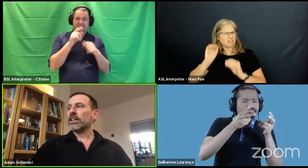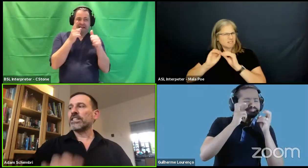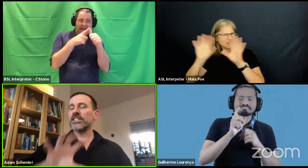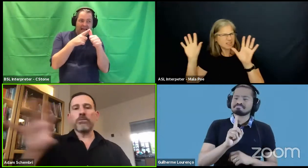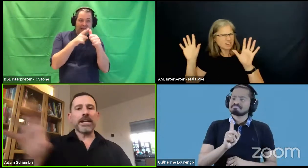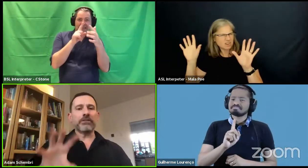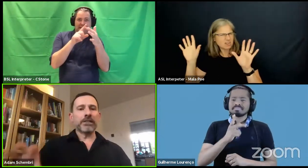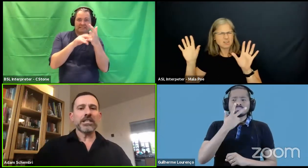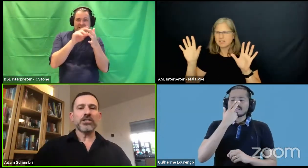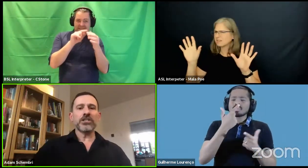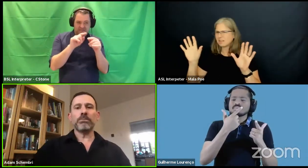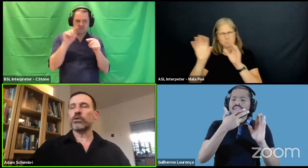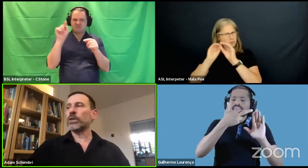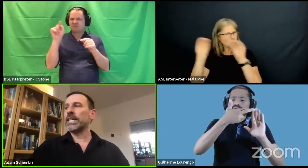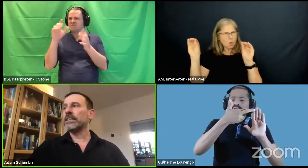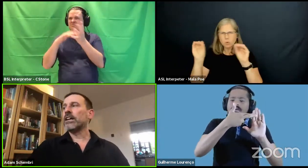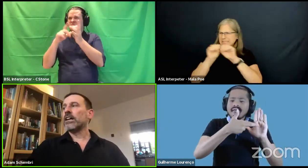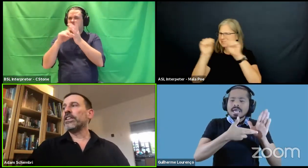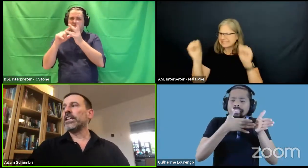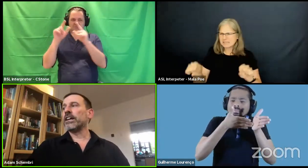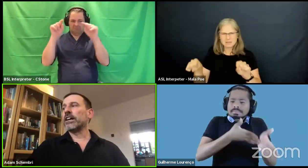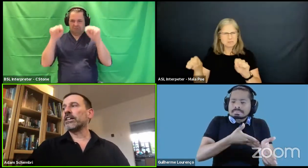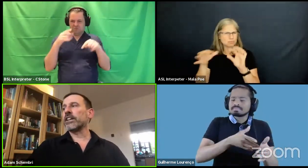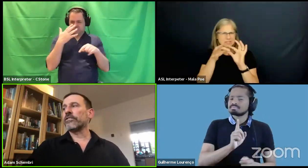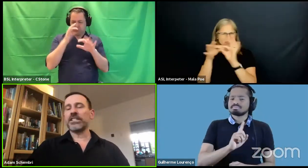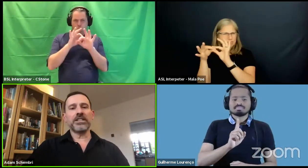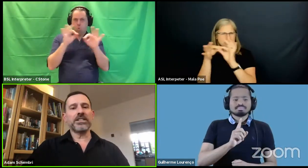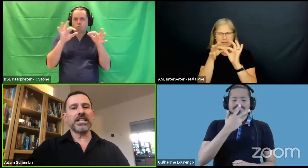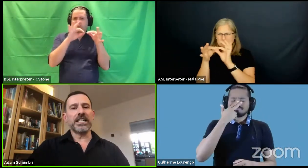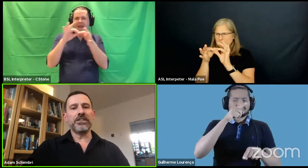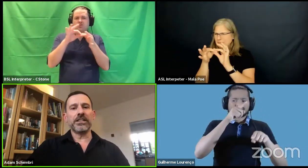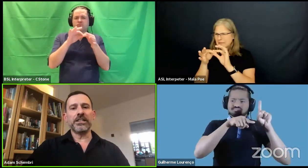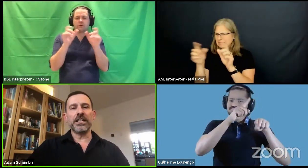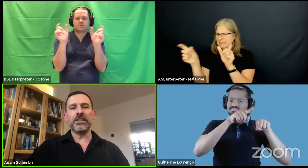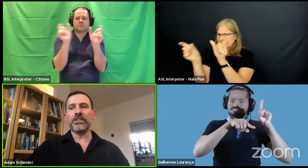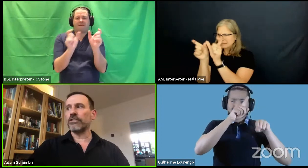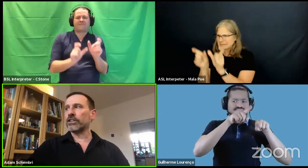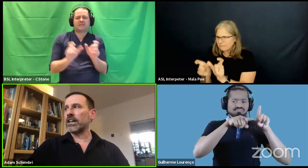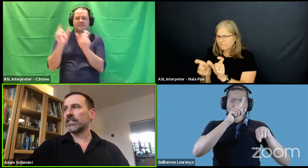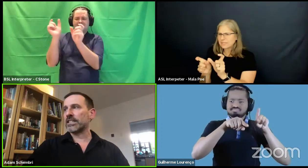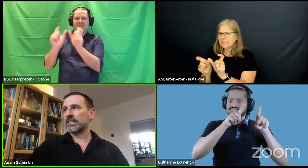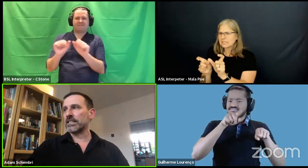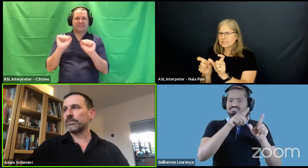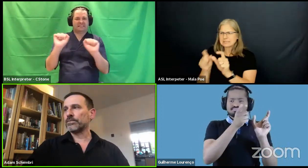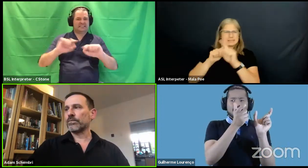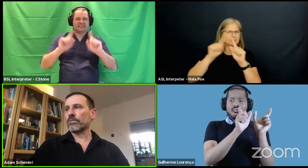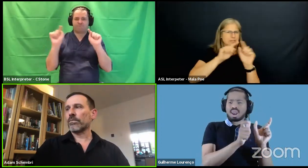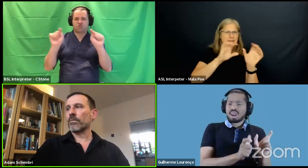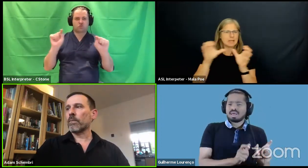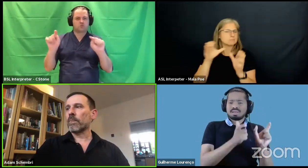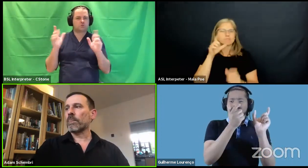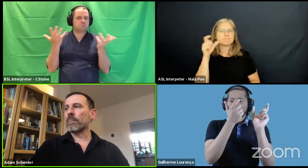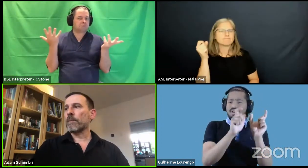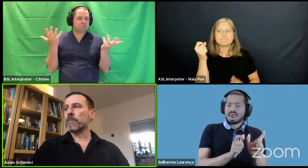of systematic relationship between the suffixes in the different classes.